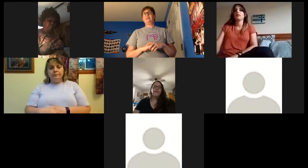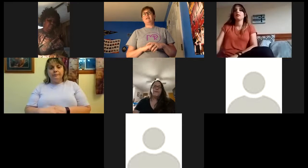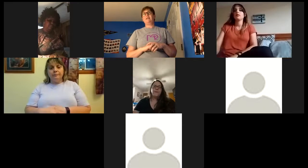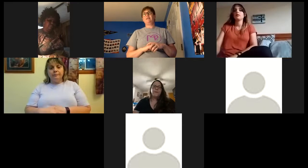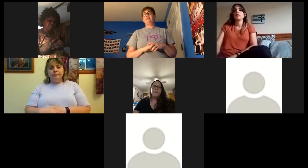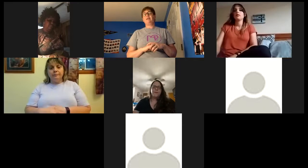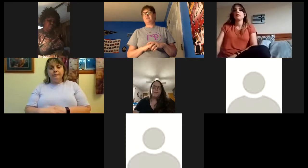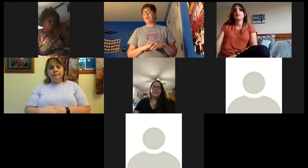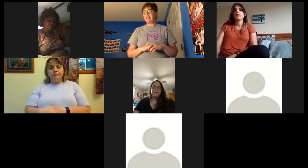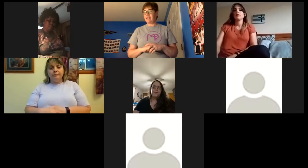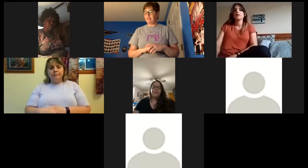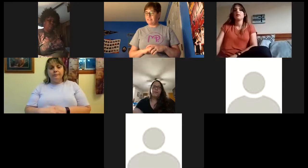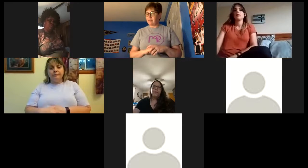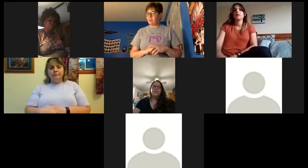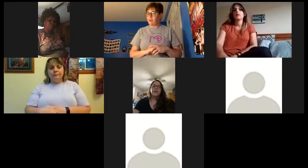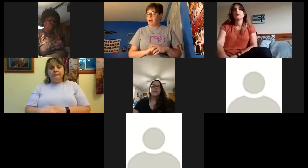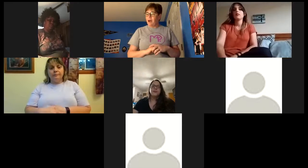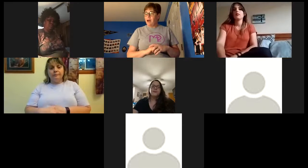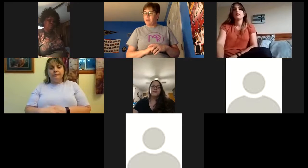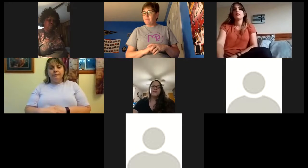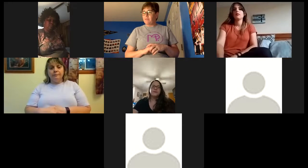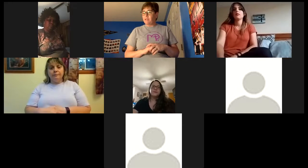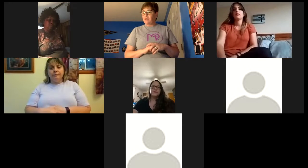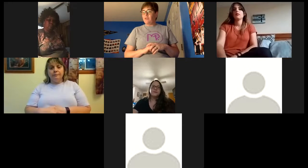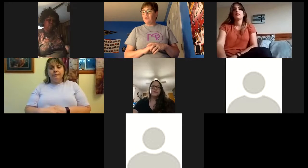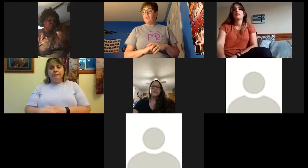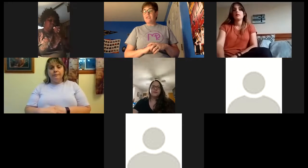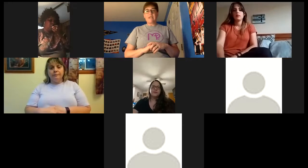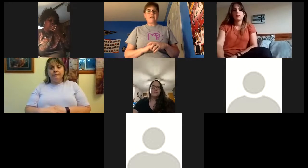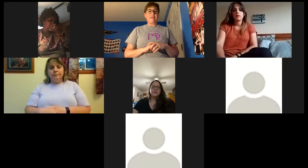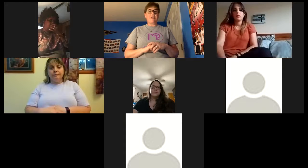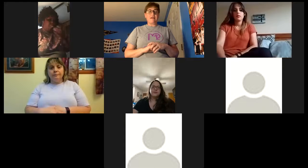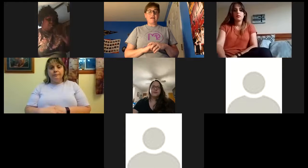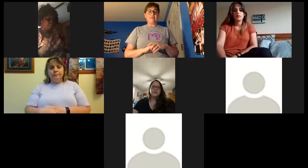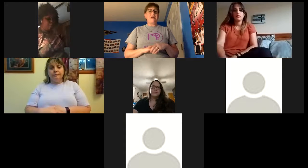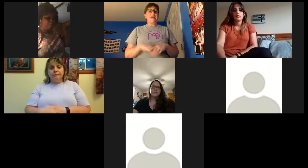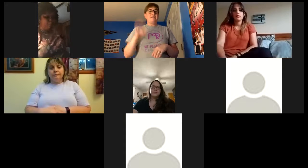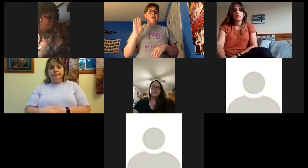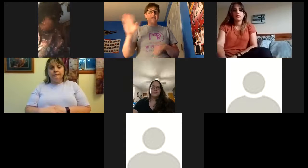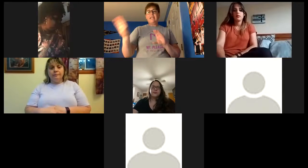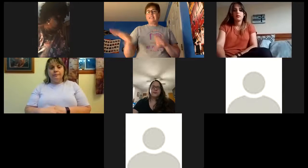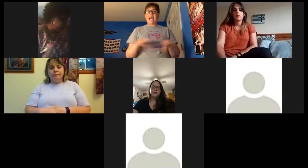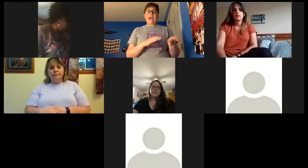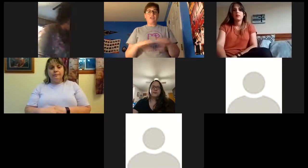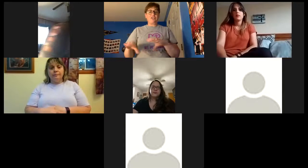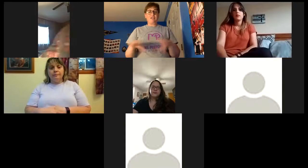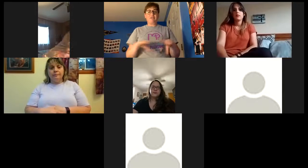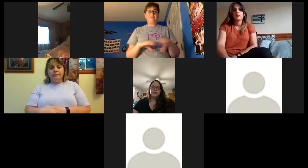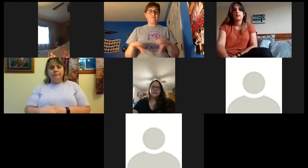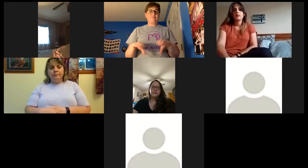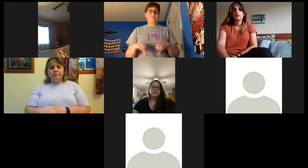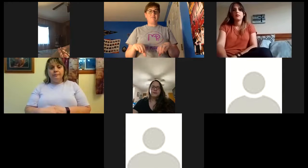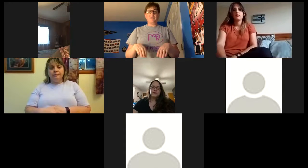let's see, I'm trying to think of an example. So you could say like, you know, his